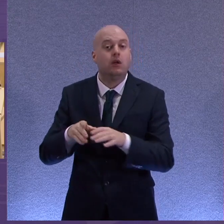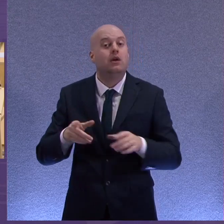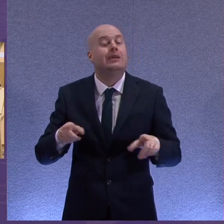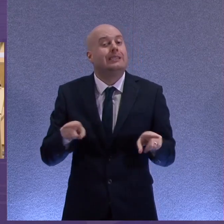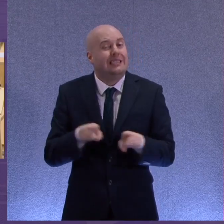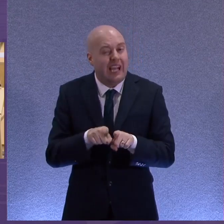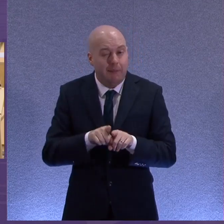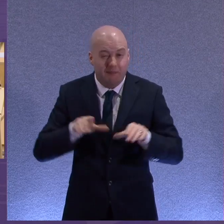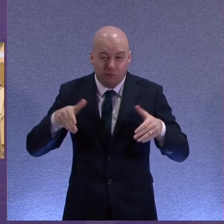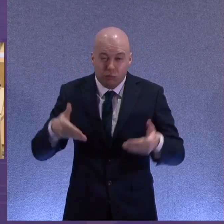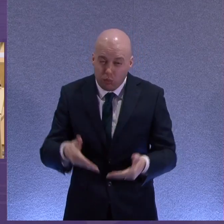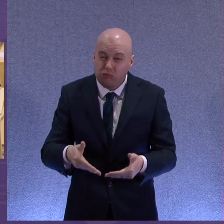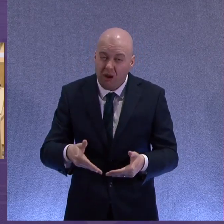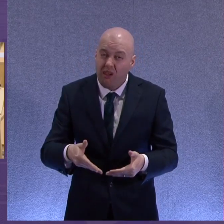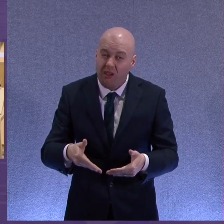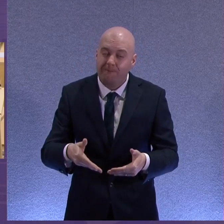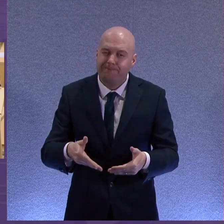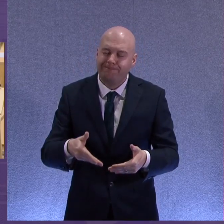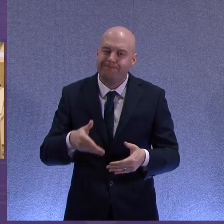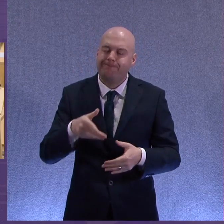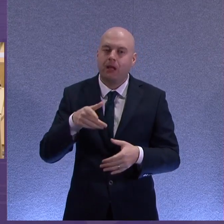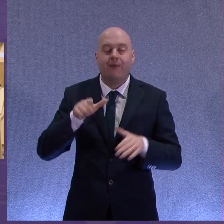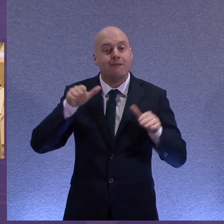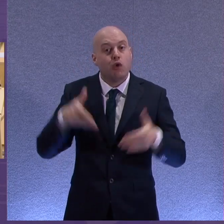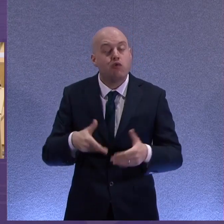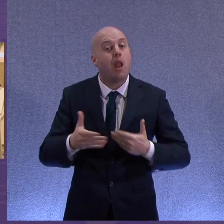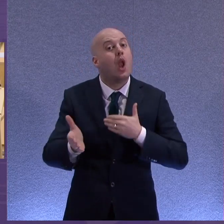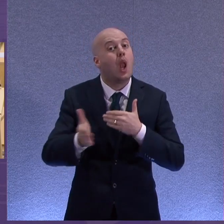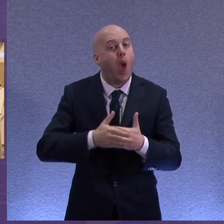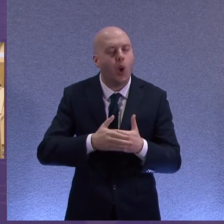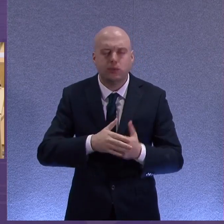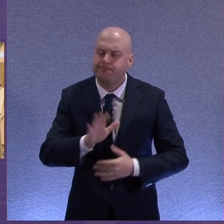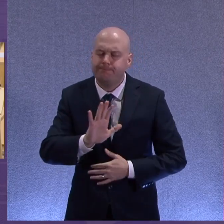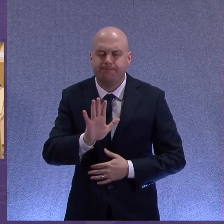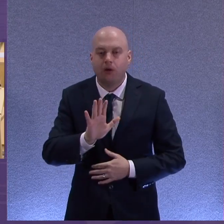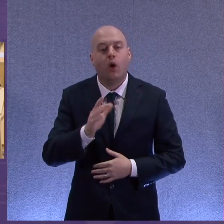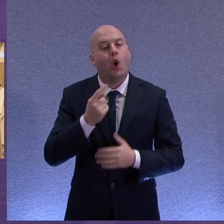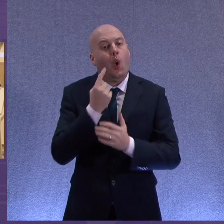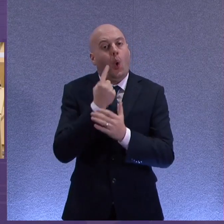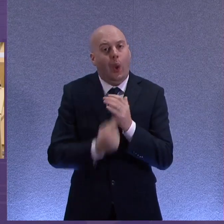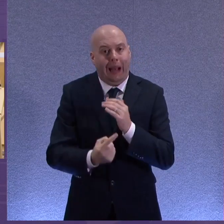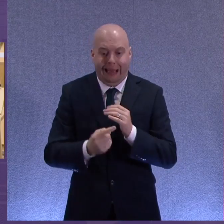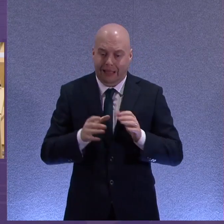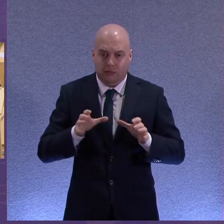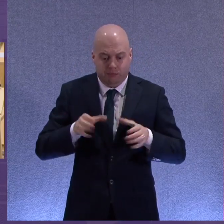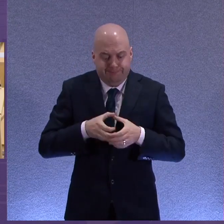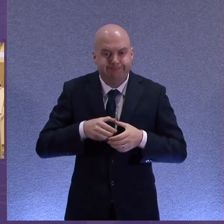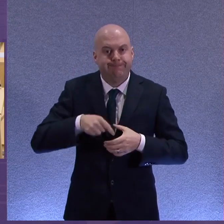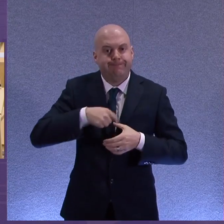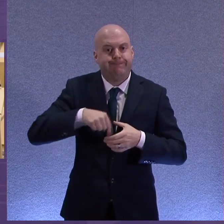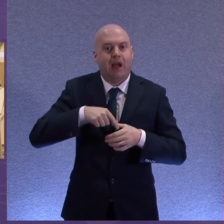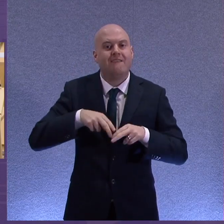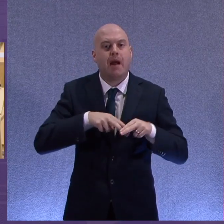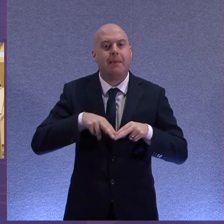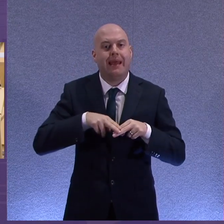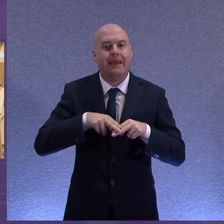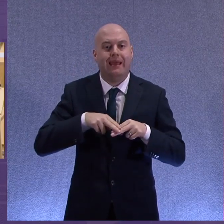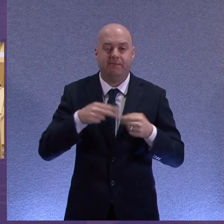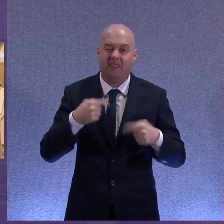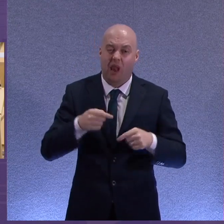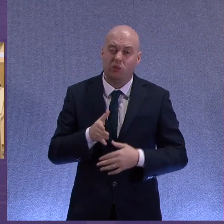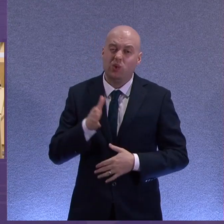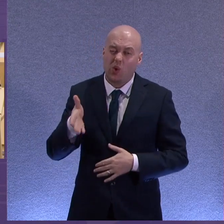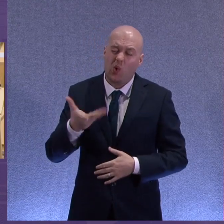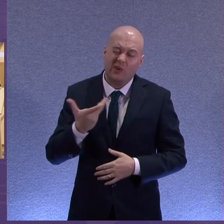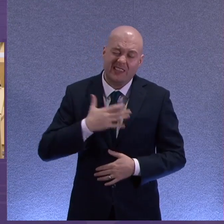restricted to immediate family. I know that there have been some questions about families who live apart. Children under 18 can continue to move between